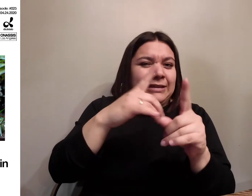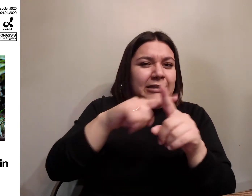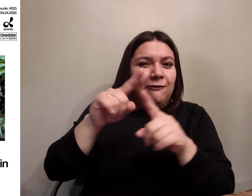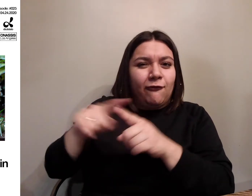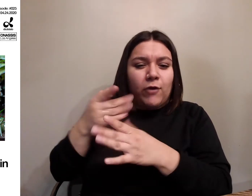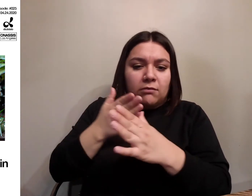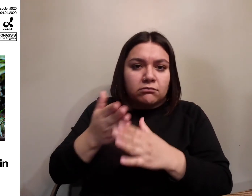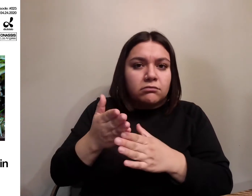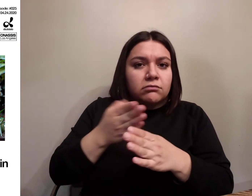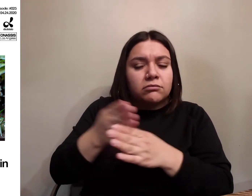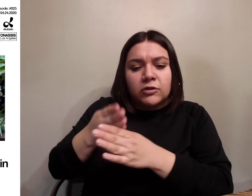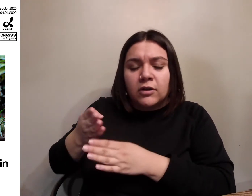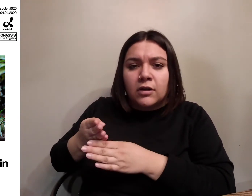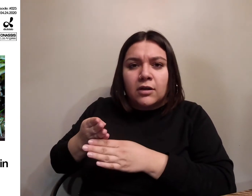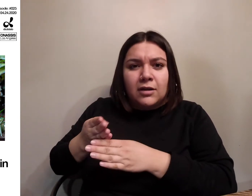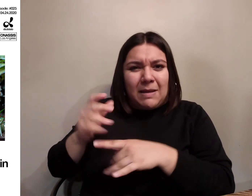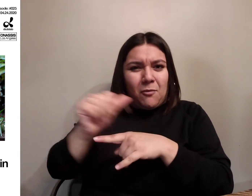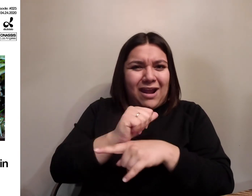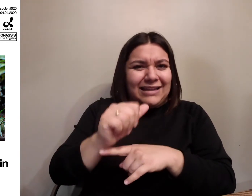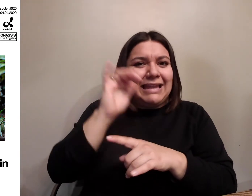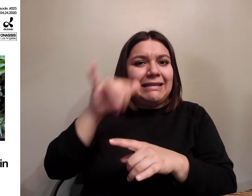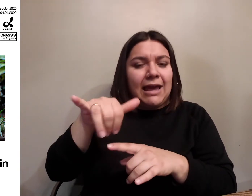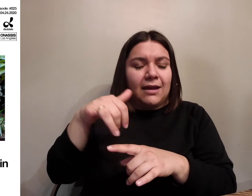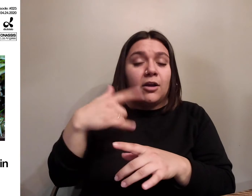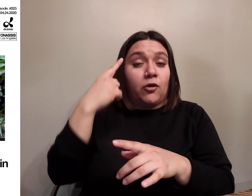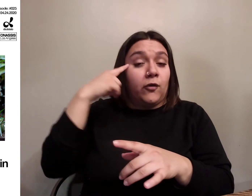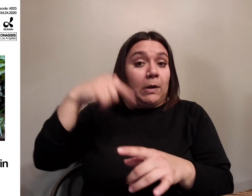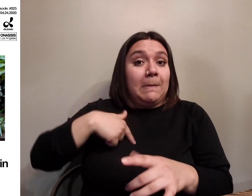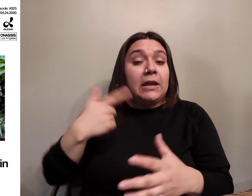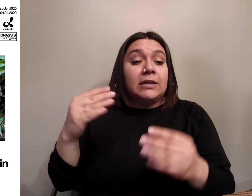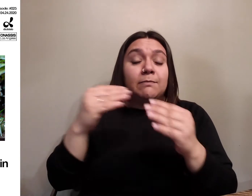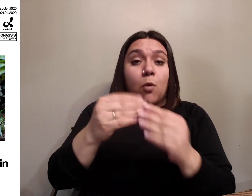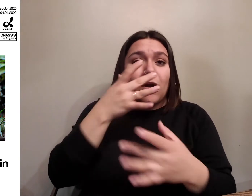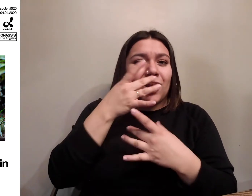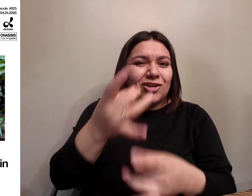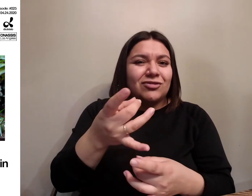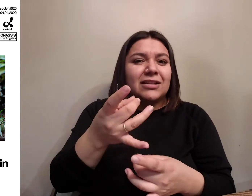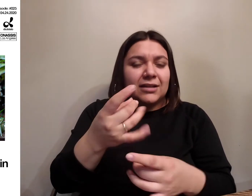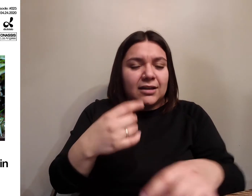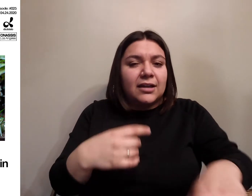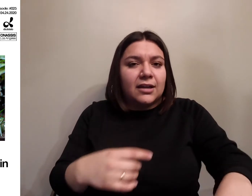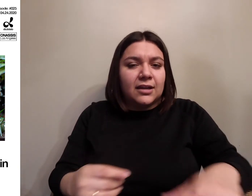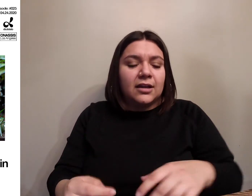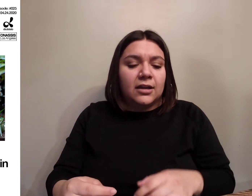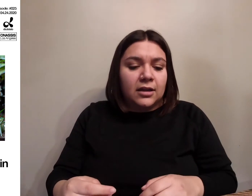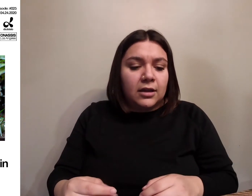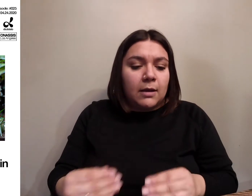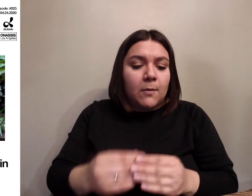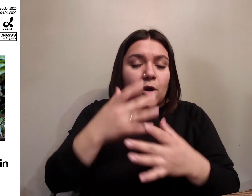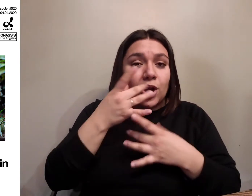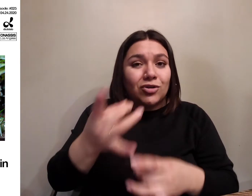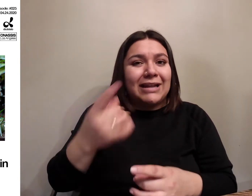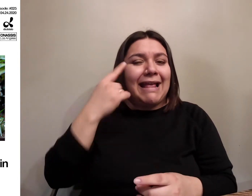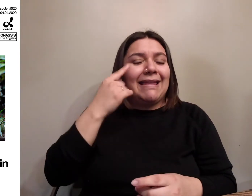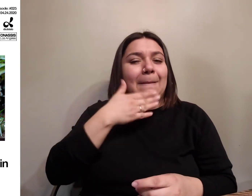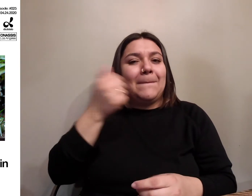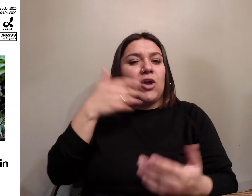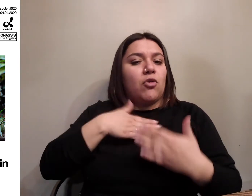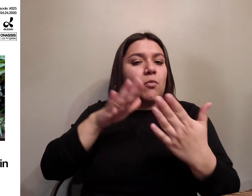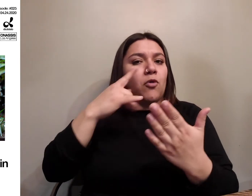to your early years. Reading about your grandmother was